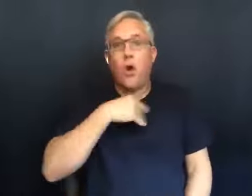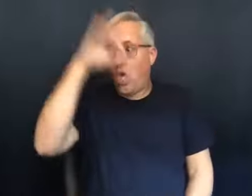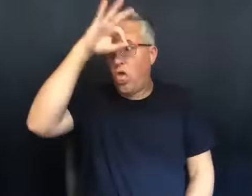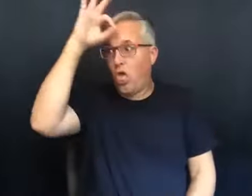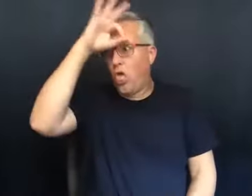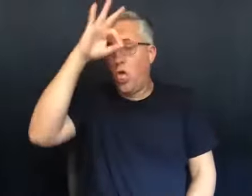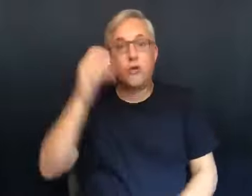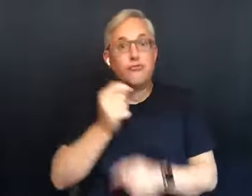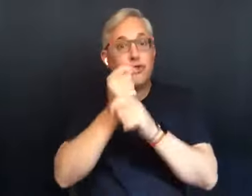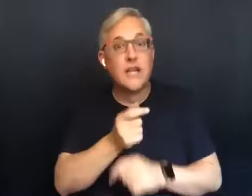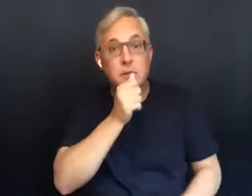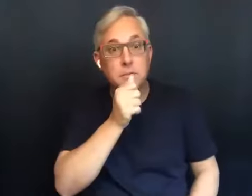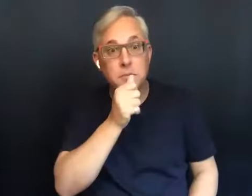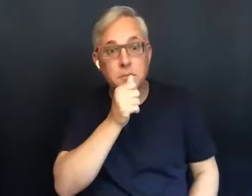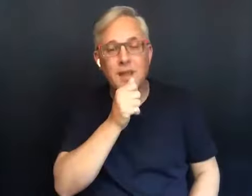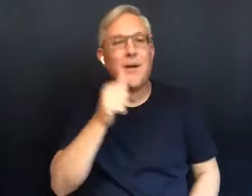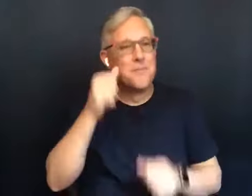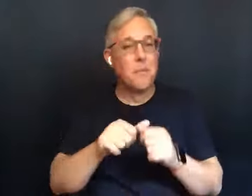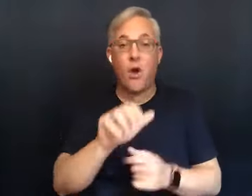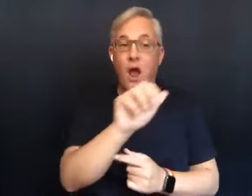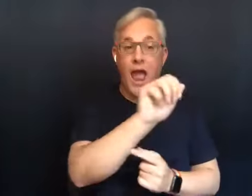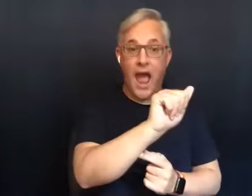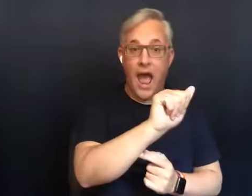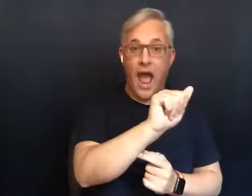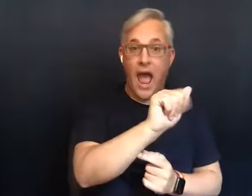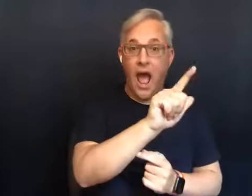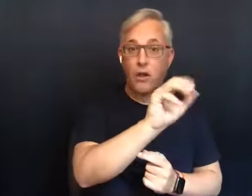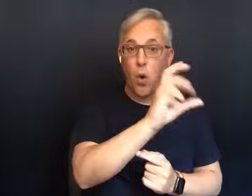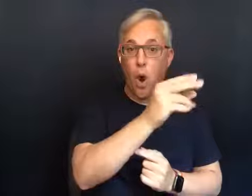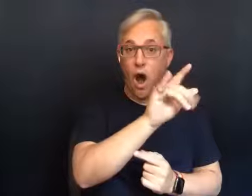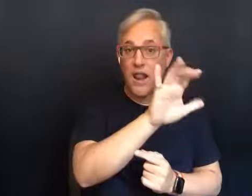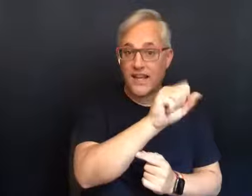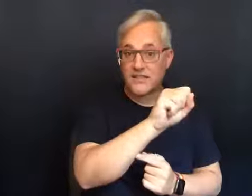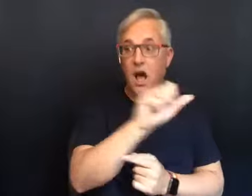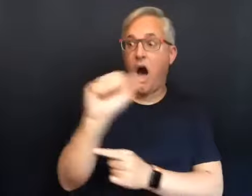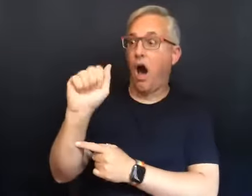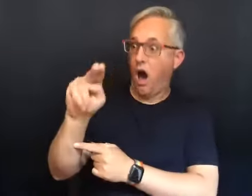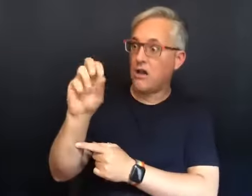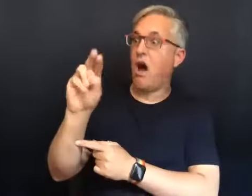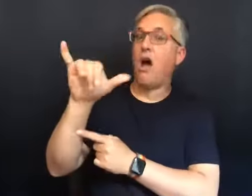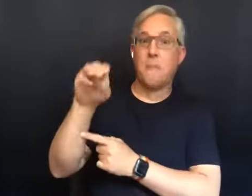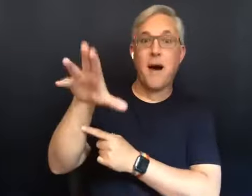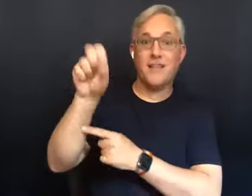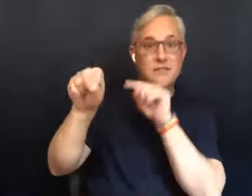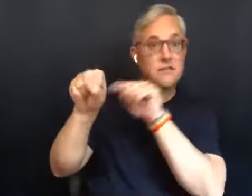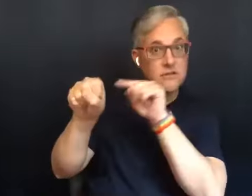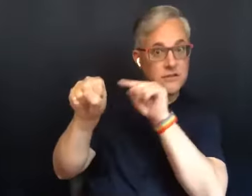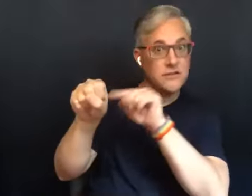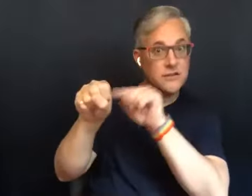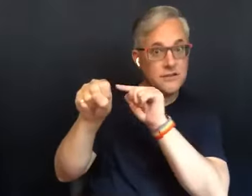I'd be out there ignorant of our tradition of anonymity, oblivious that anonymous is half of our name, and I